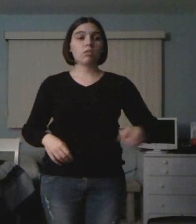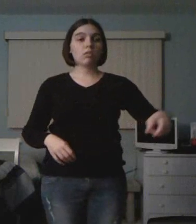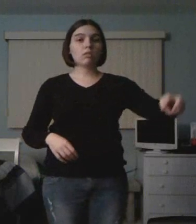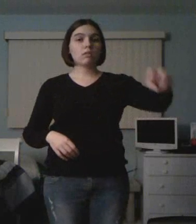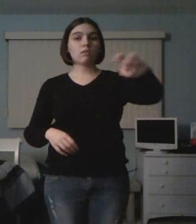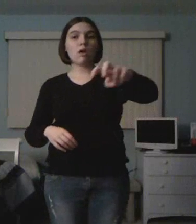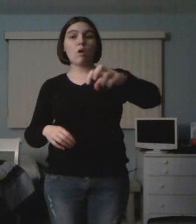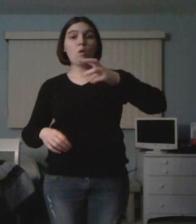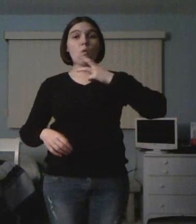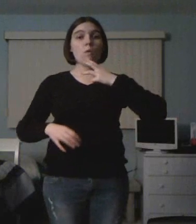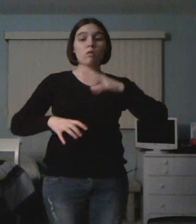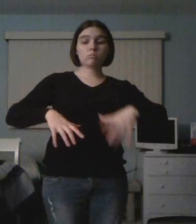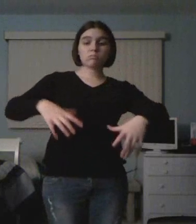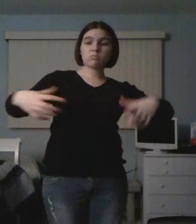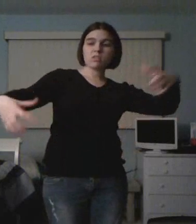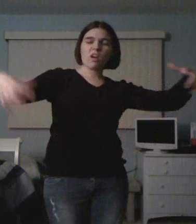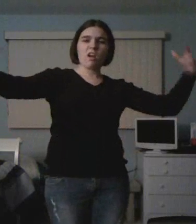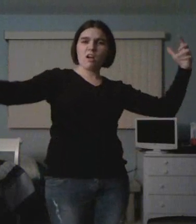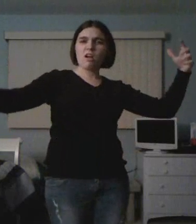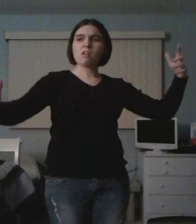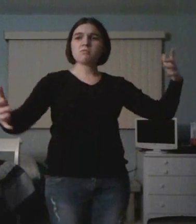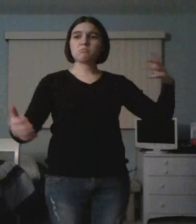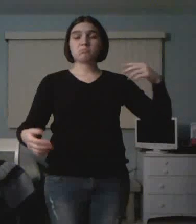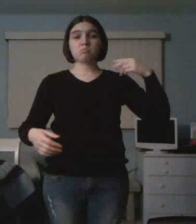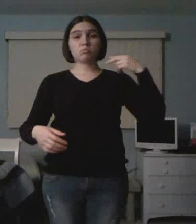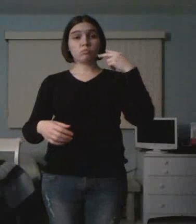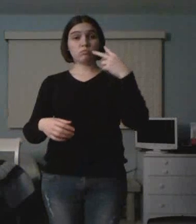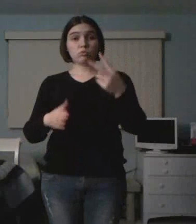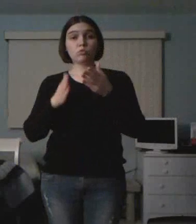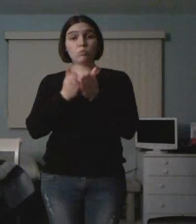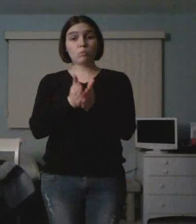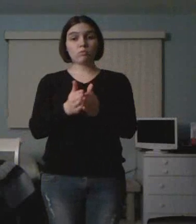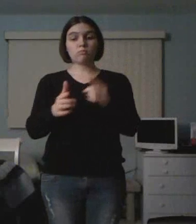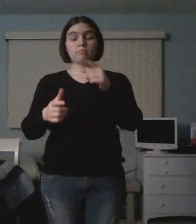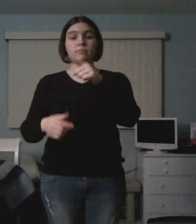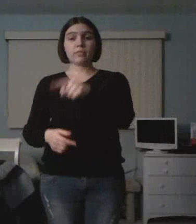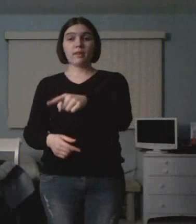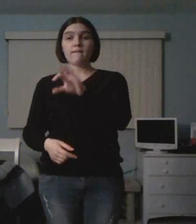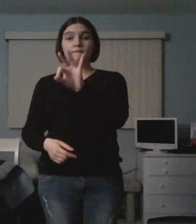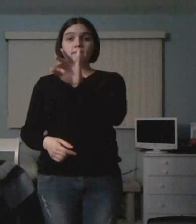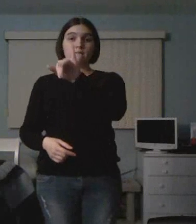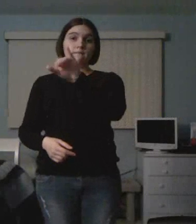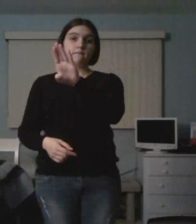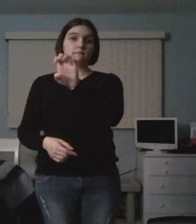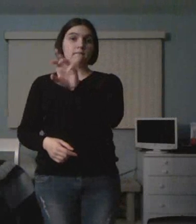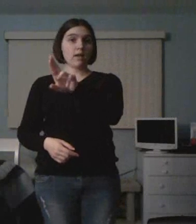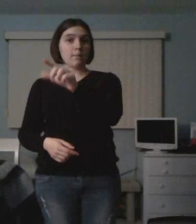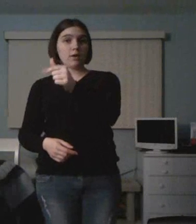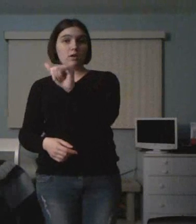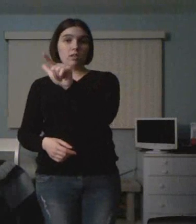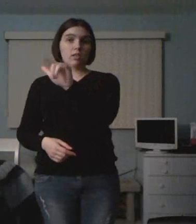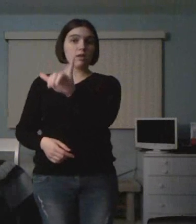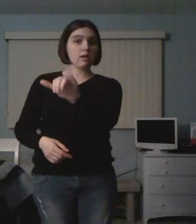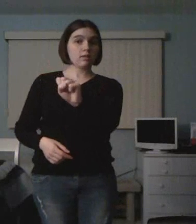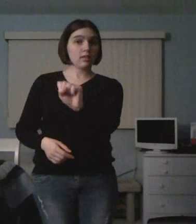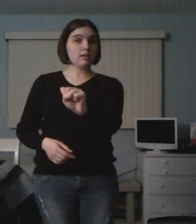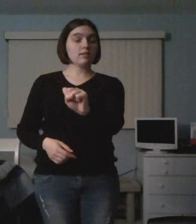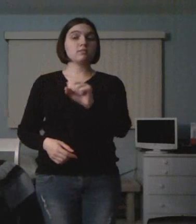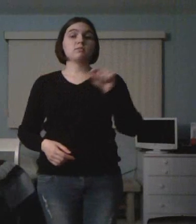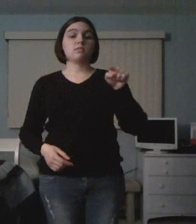water, the two that are most common are fiberglass and Kevlar. In a lot of the outfitting situations that